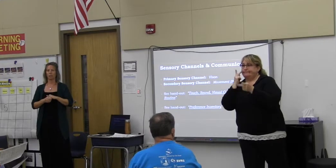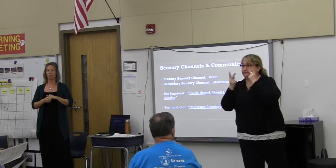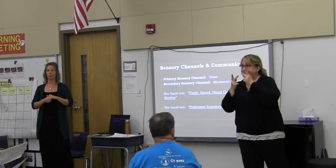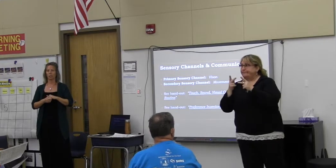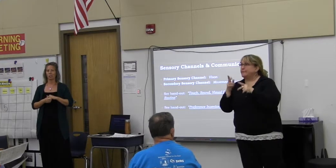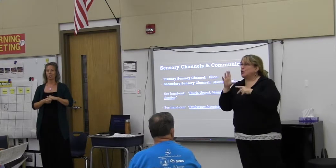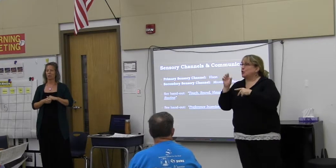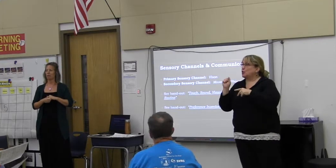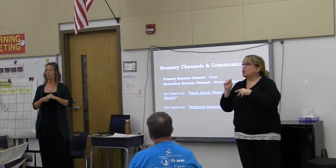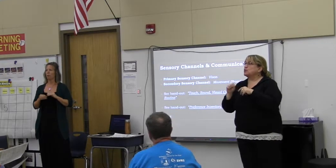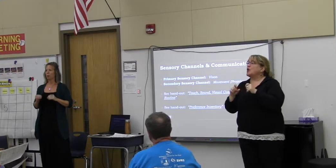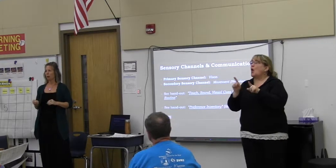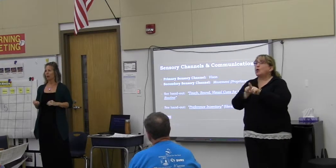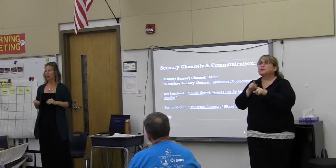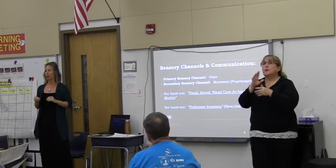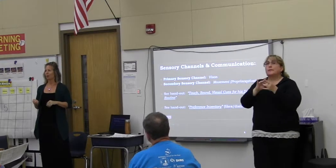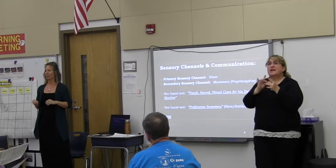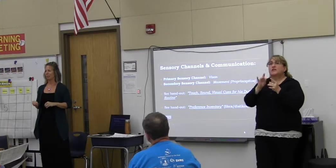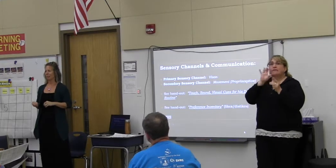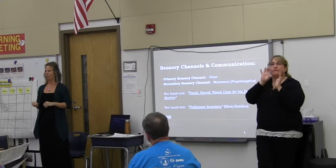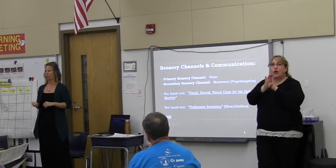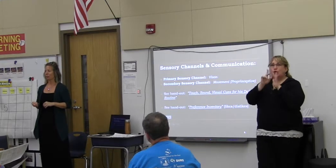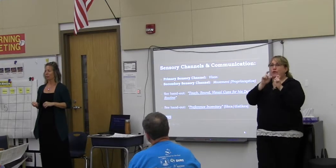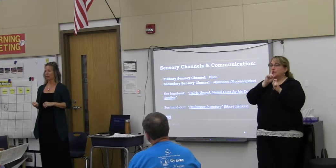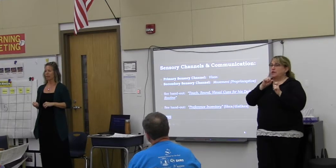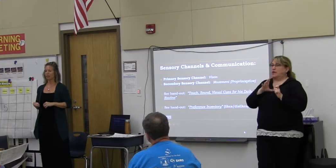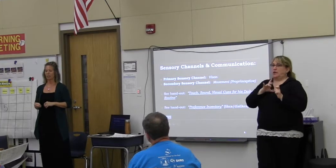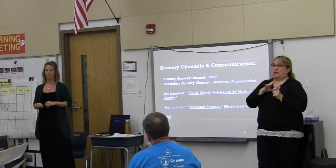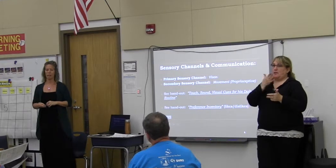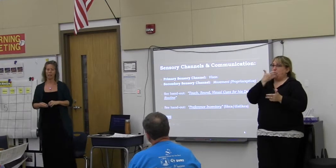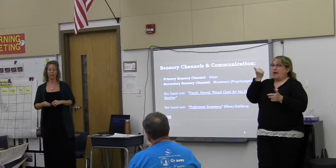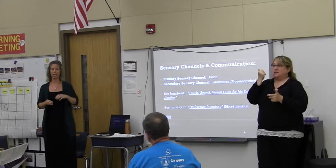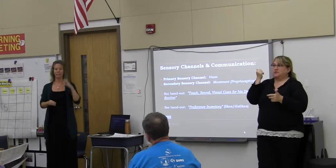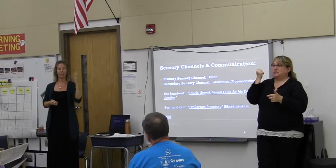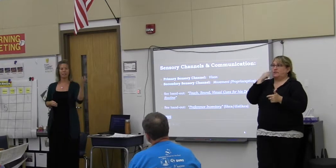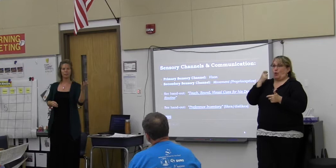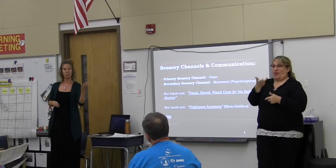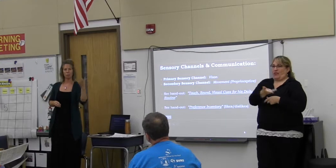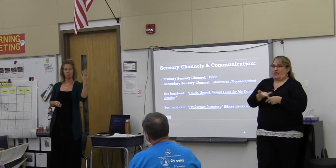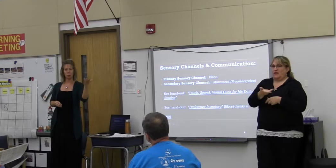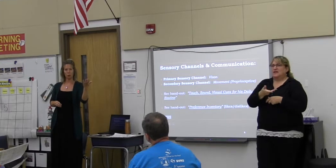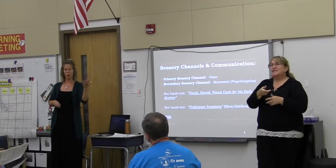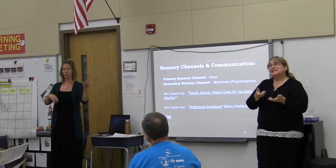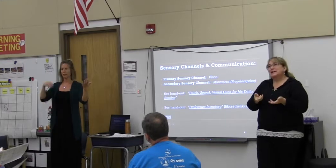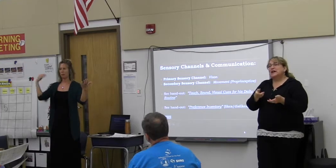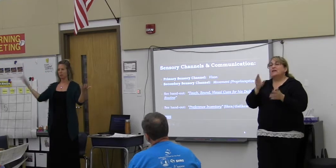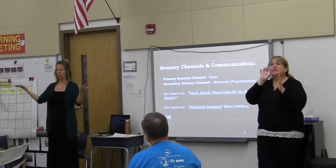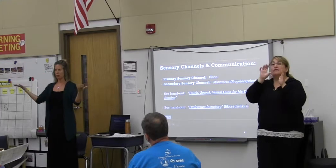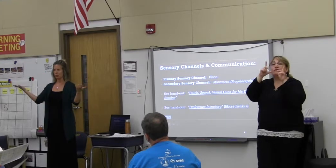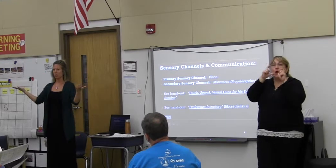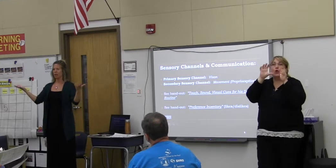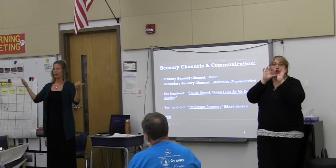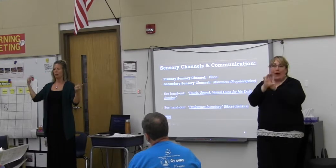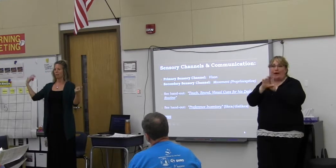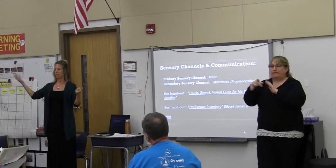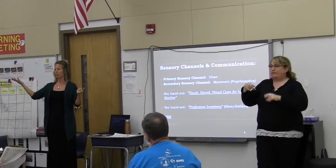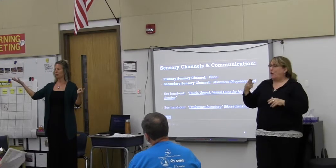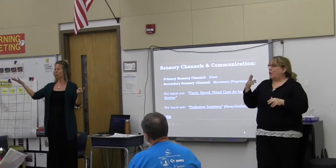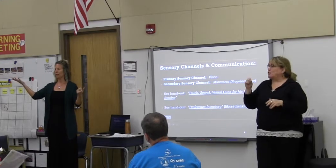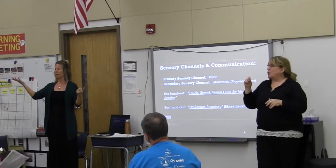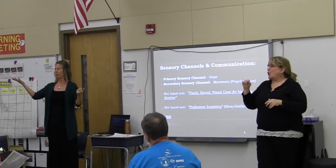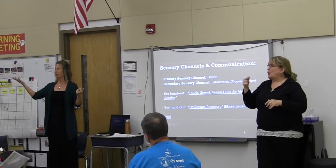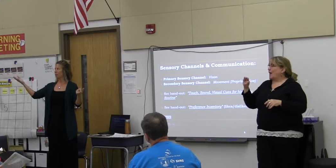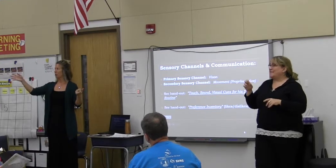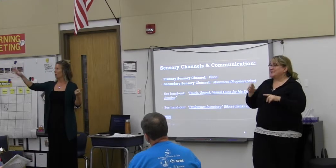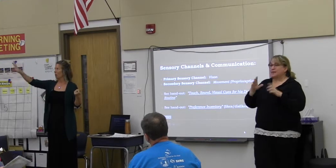I should also mention too that photographs are really the best for these little guys. And I say the difference between photographs and pictures. Pictures